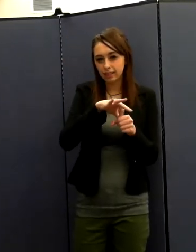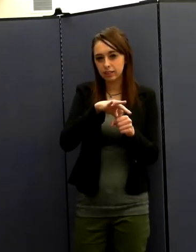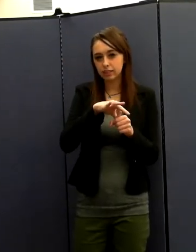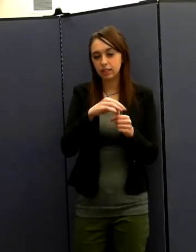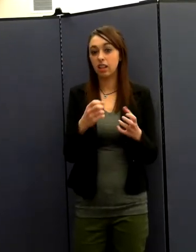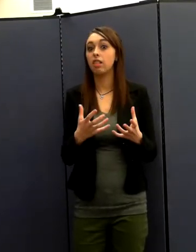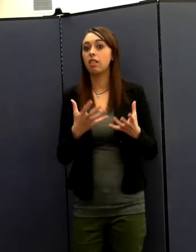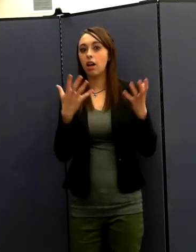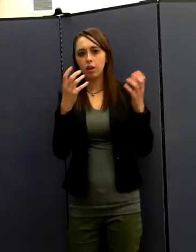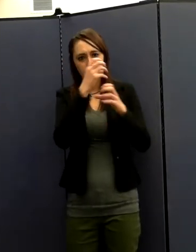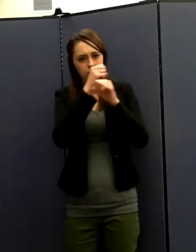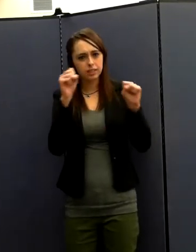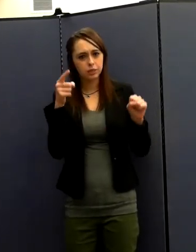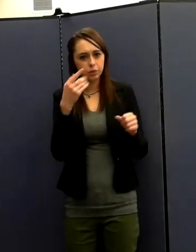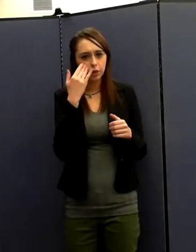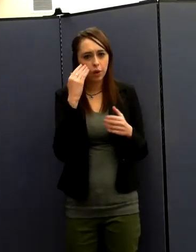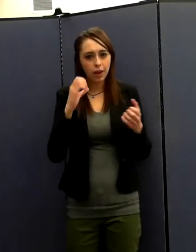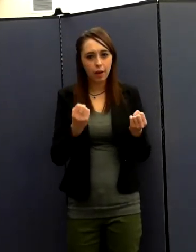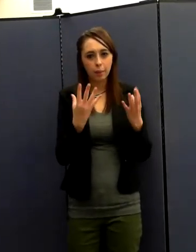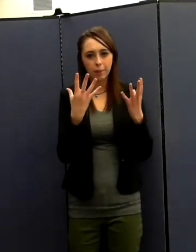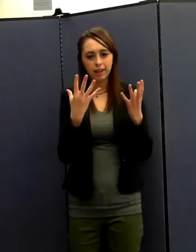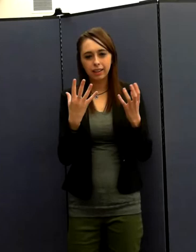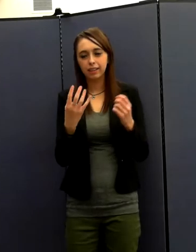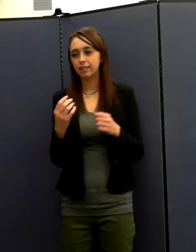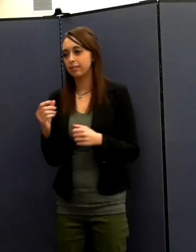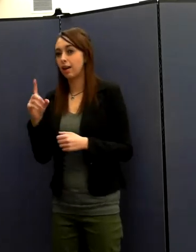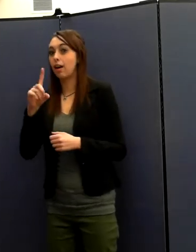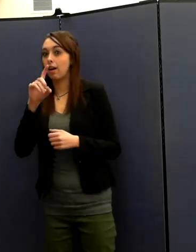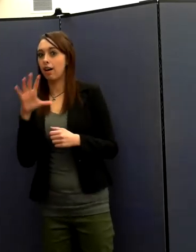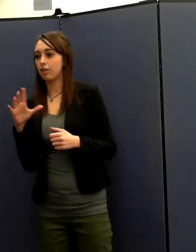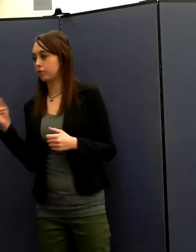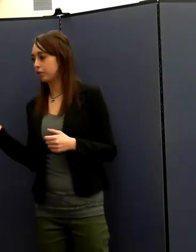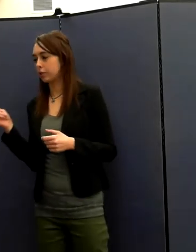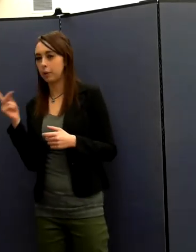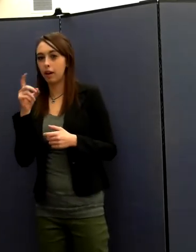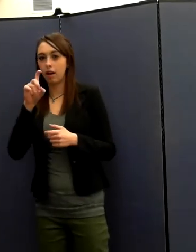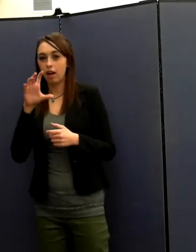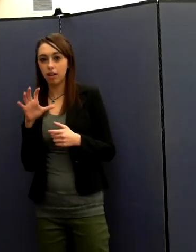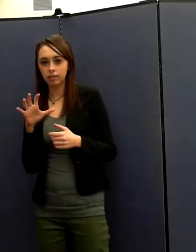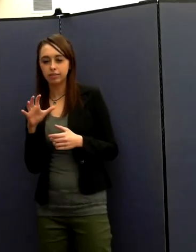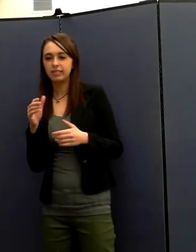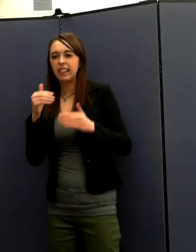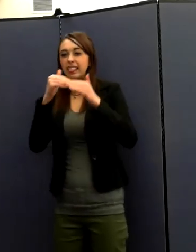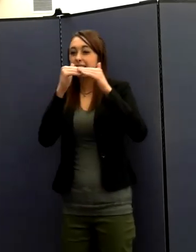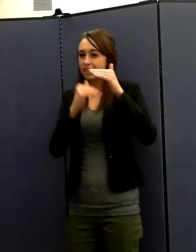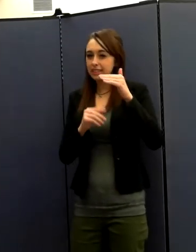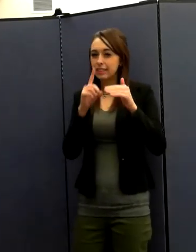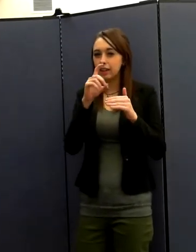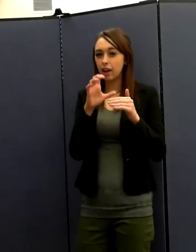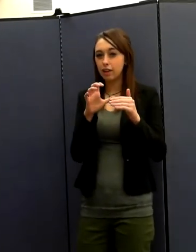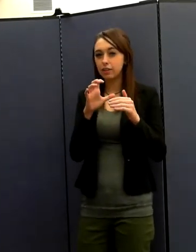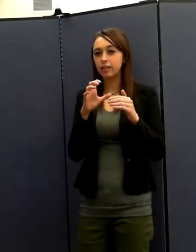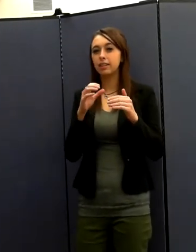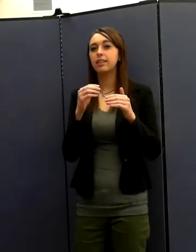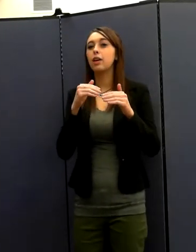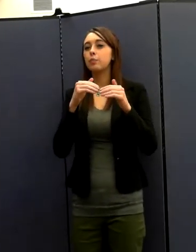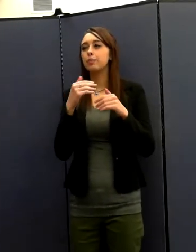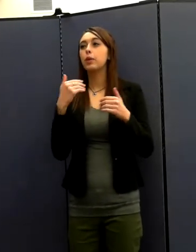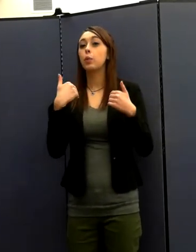many presidents we've had? 100. We've had less than 100. We've actually had less than 50.